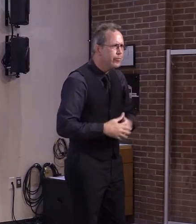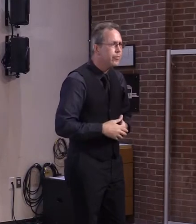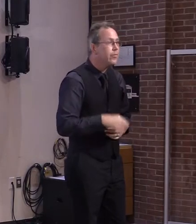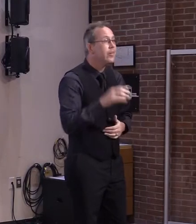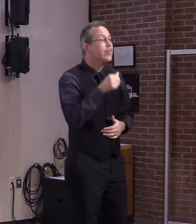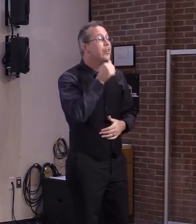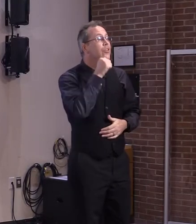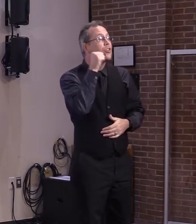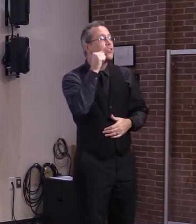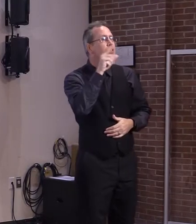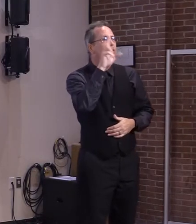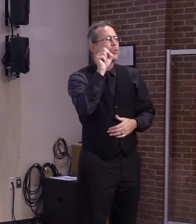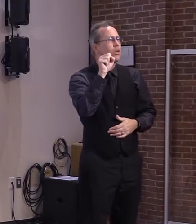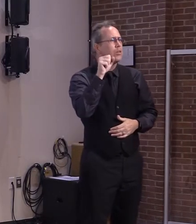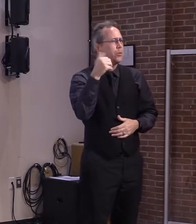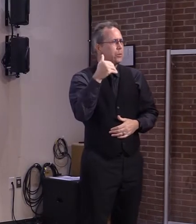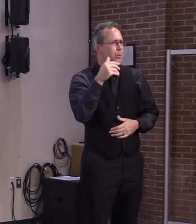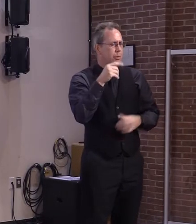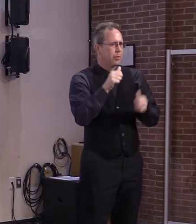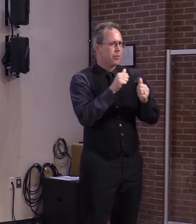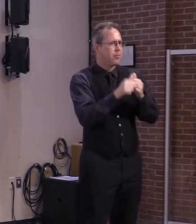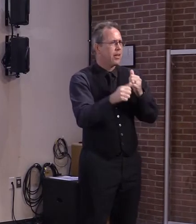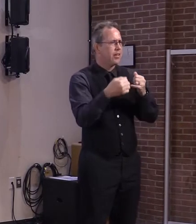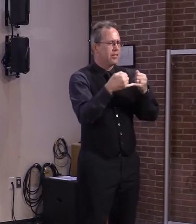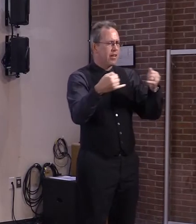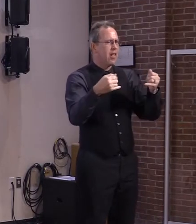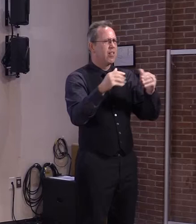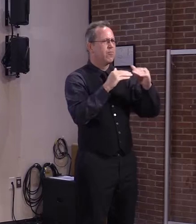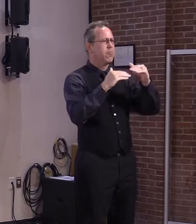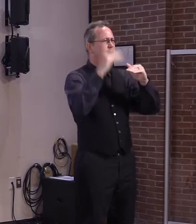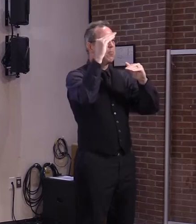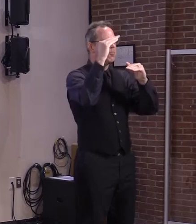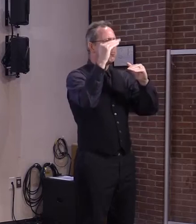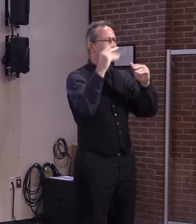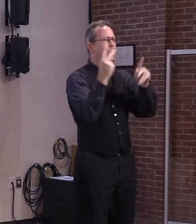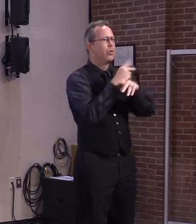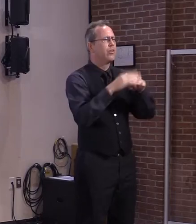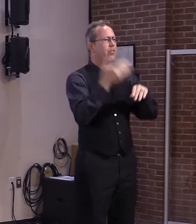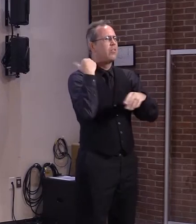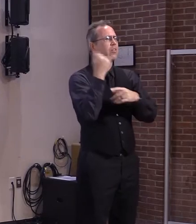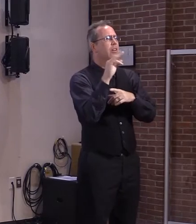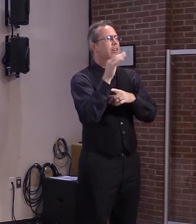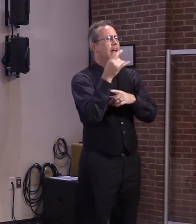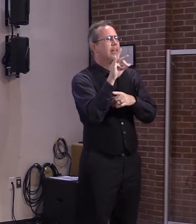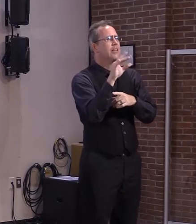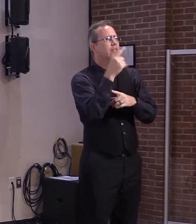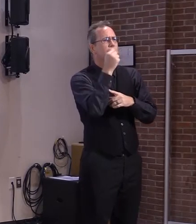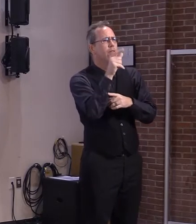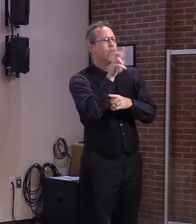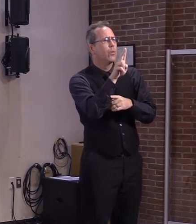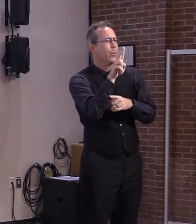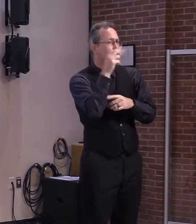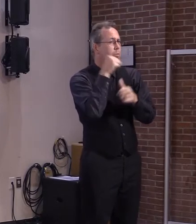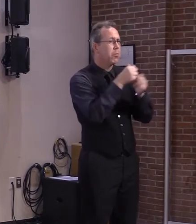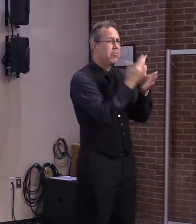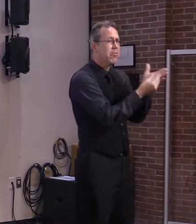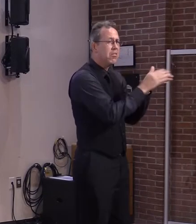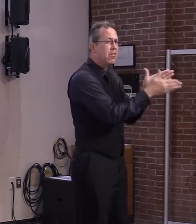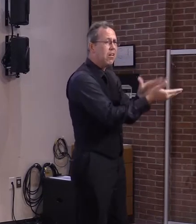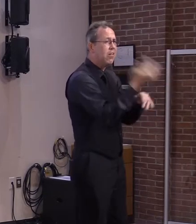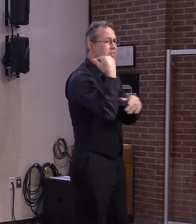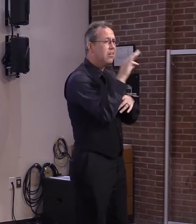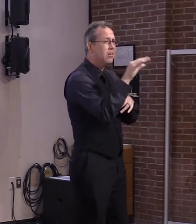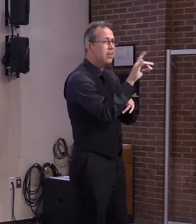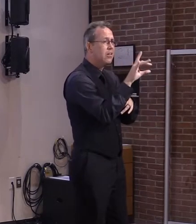States crossed the threshold of the 1918 pandemic in terms of fatalities. Here in Vermont, we've also reported